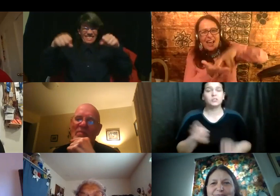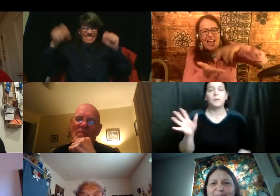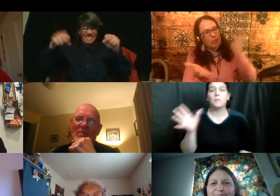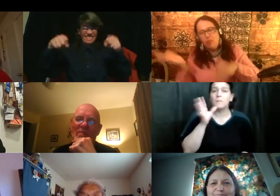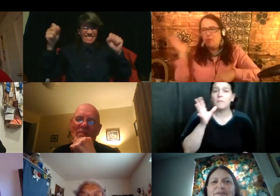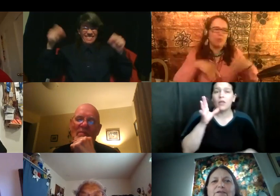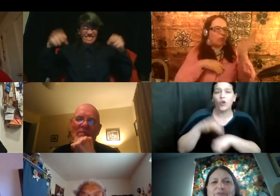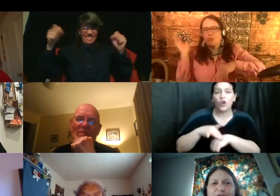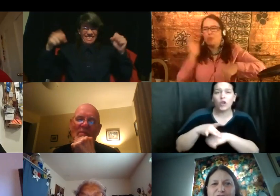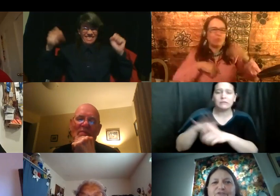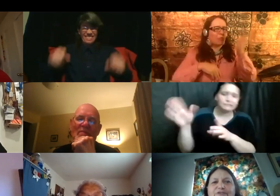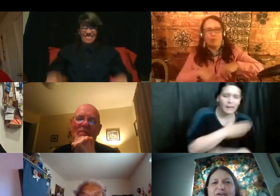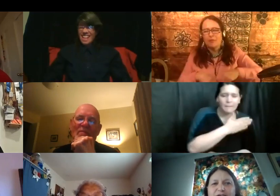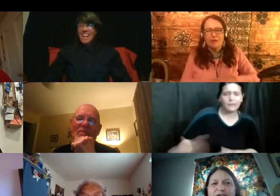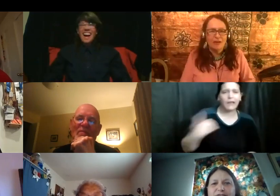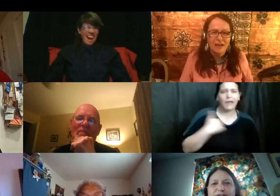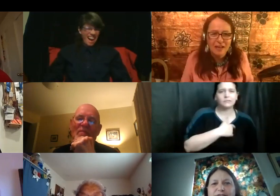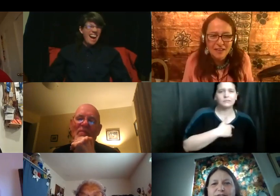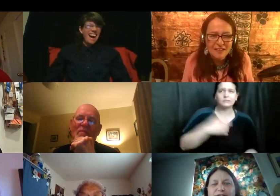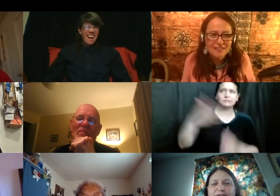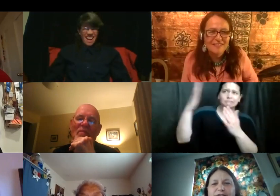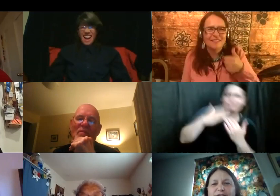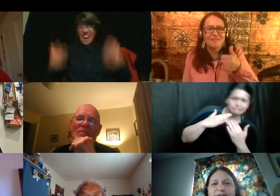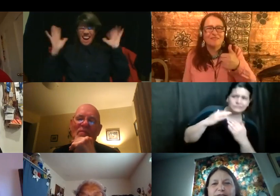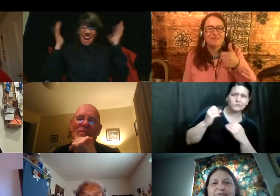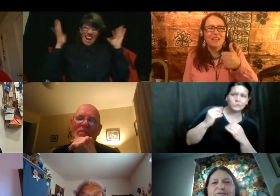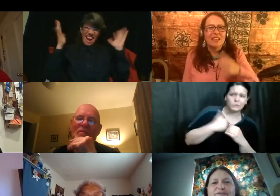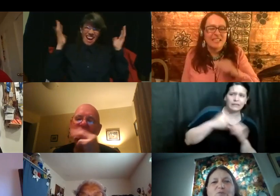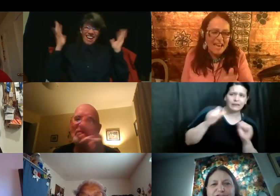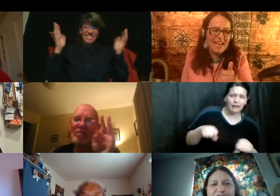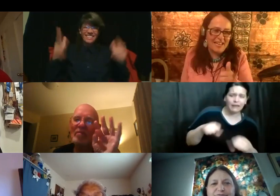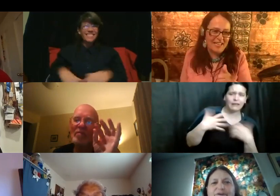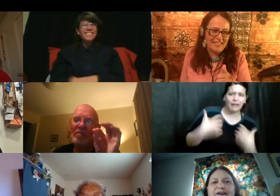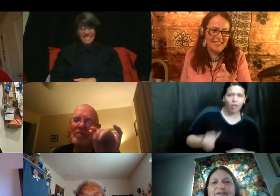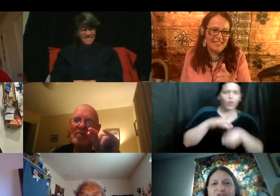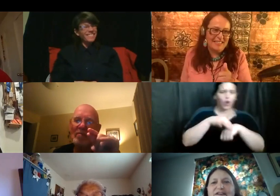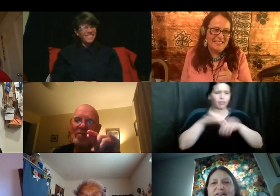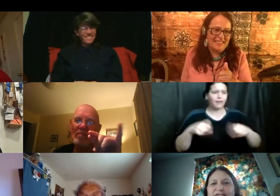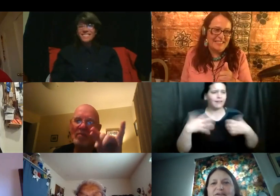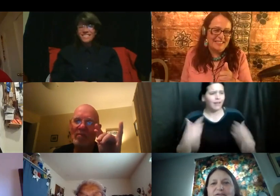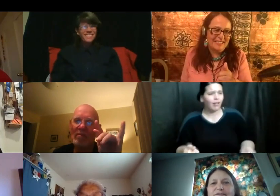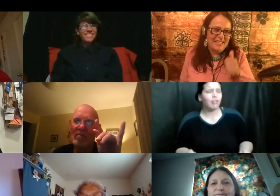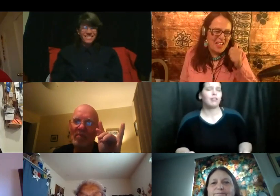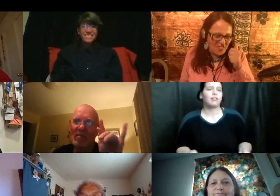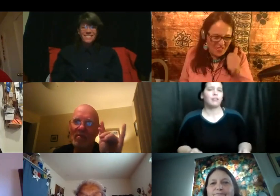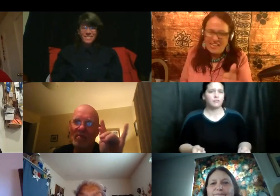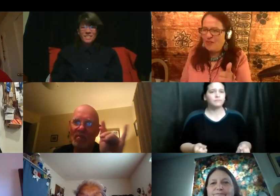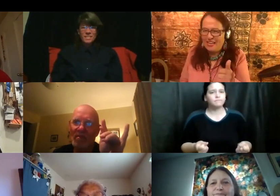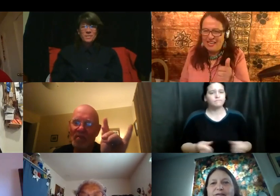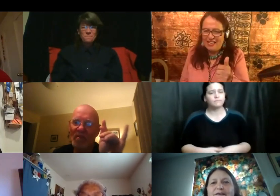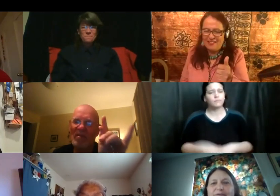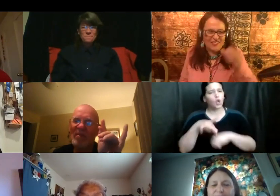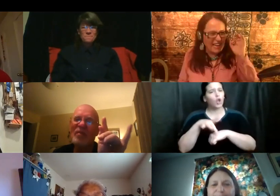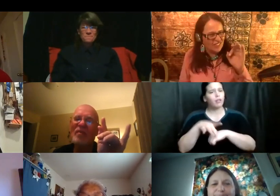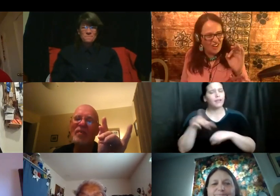down so that mm-hmm. Earth can heal. Even though we're suffering, the Earth has to heal. Thank you,